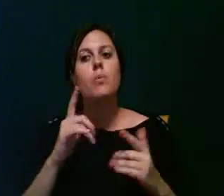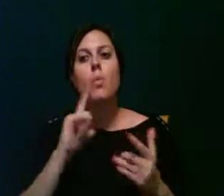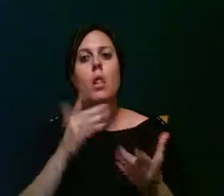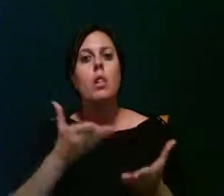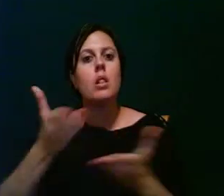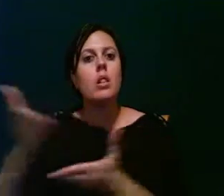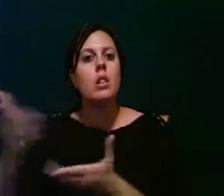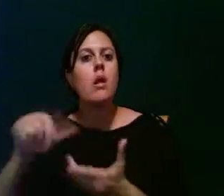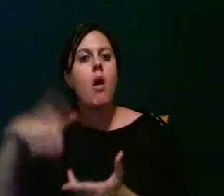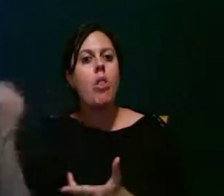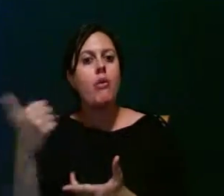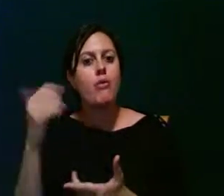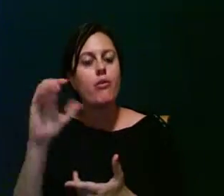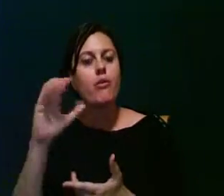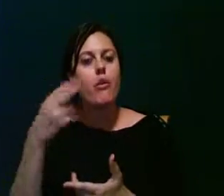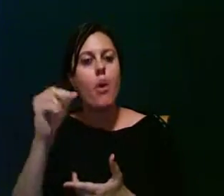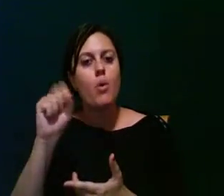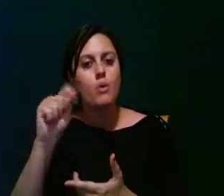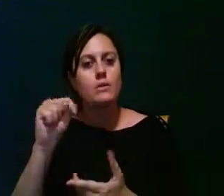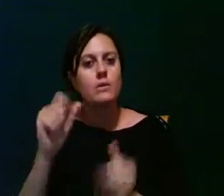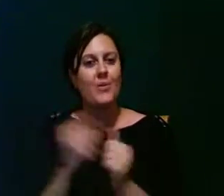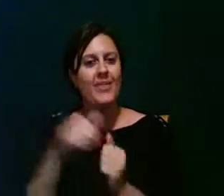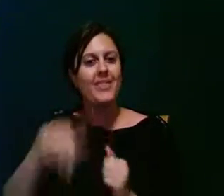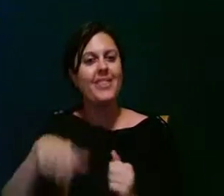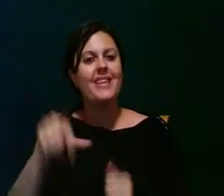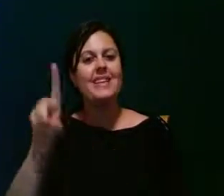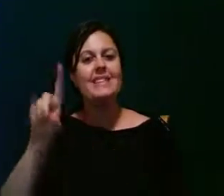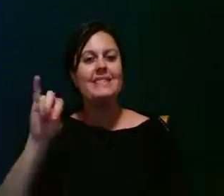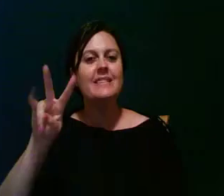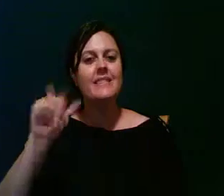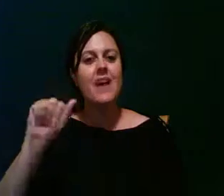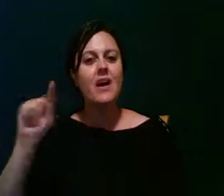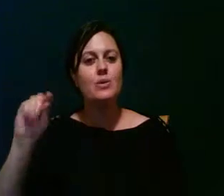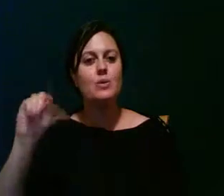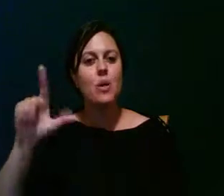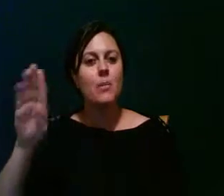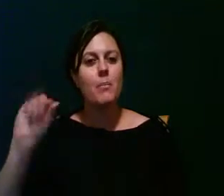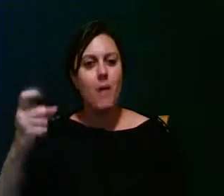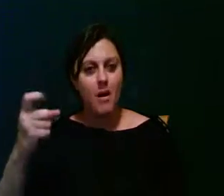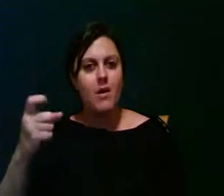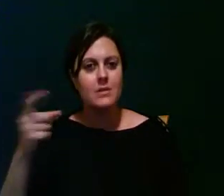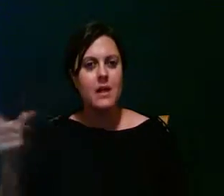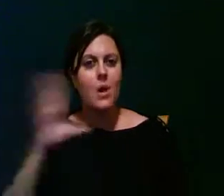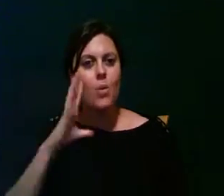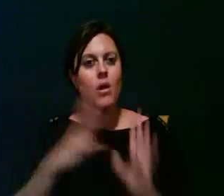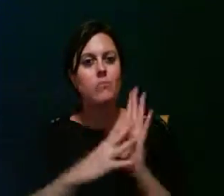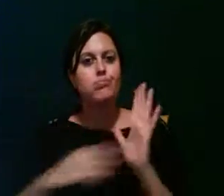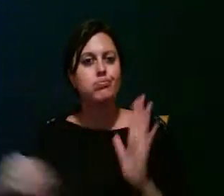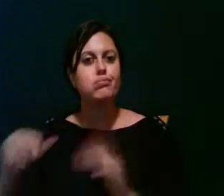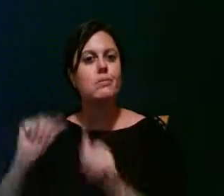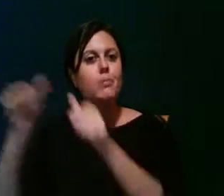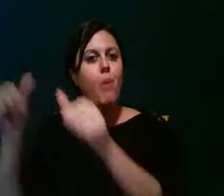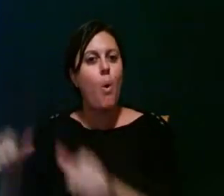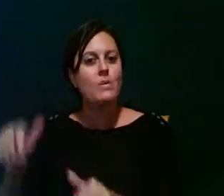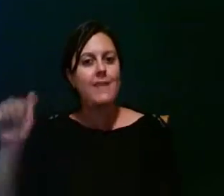working with Diva Toolbox. And I really want to give a huge thank you to Diva Toolbox for creating